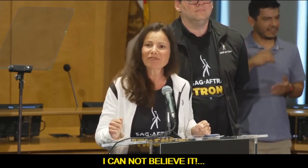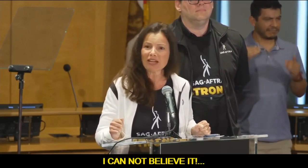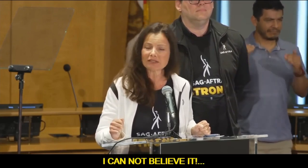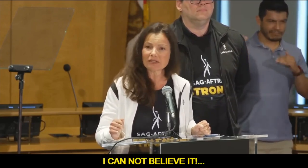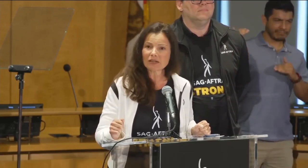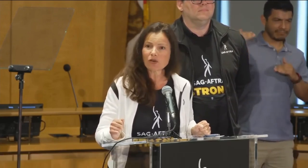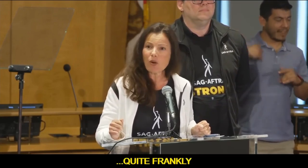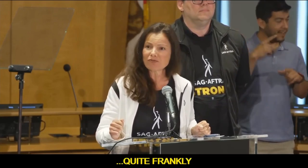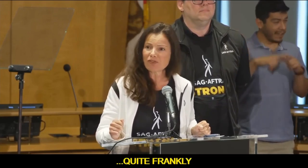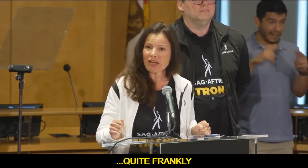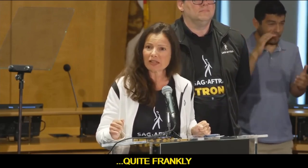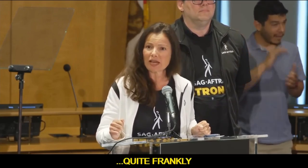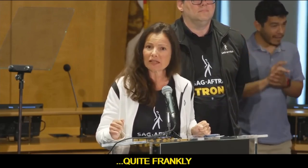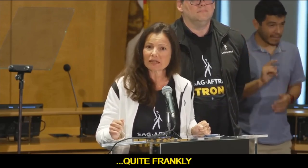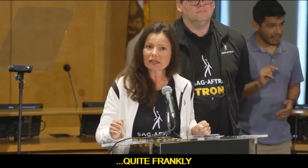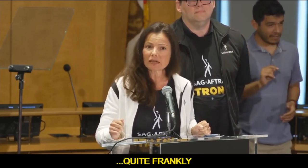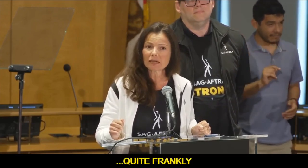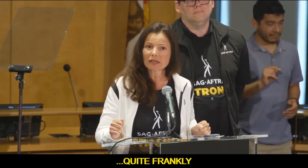Thank you.